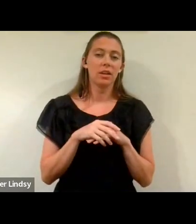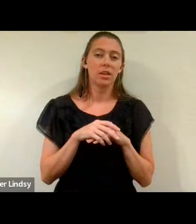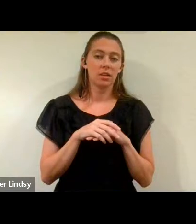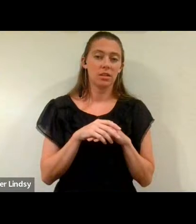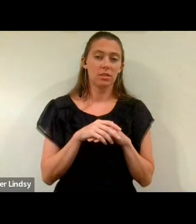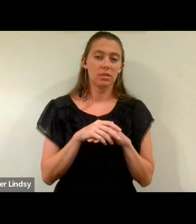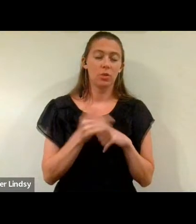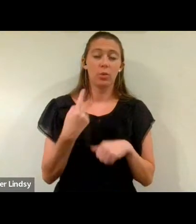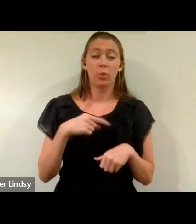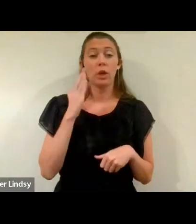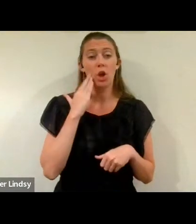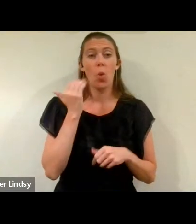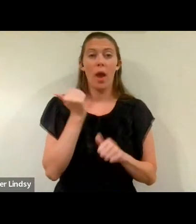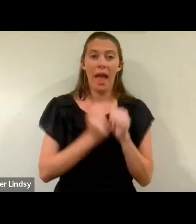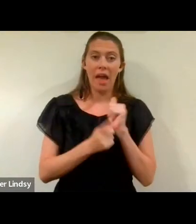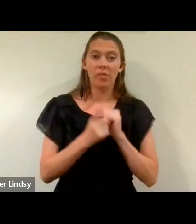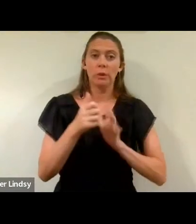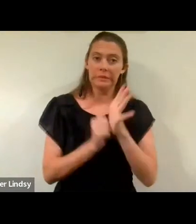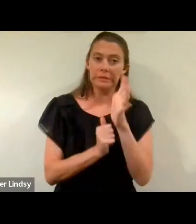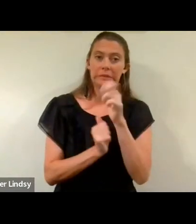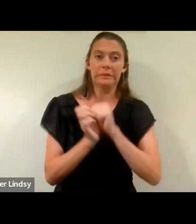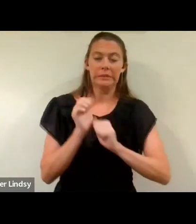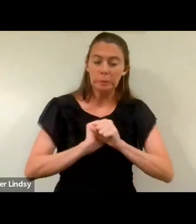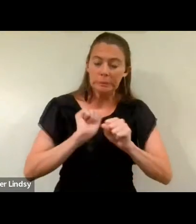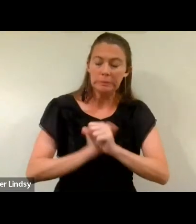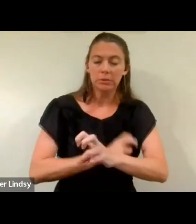soul into keeping our communities healthy wherever you